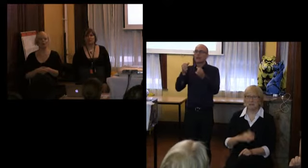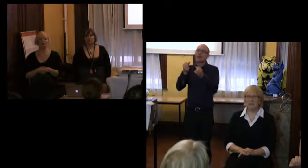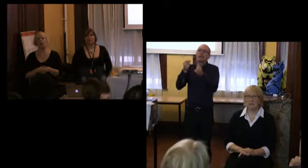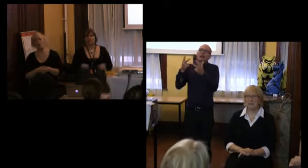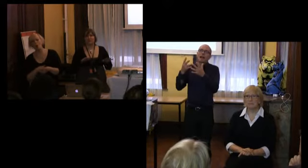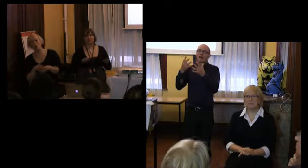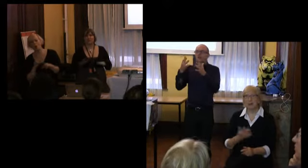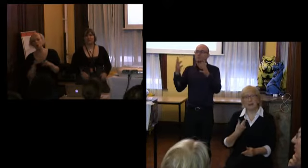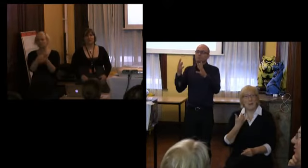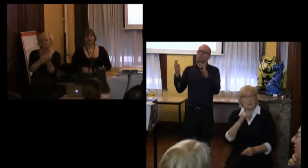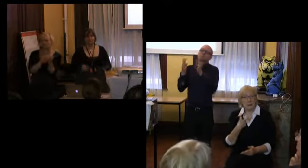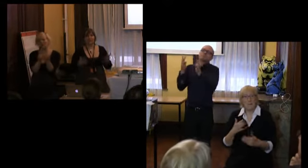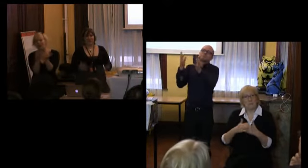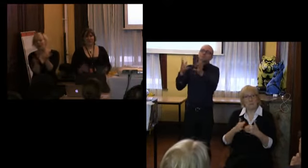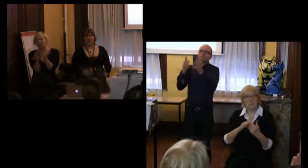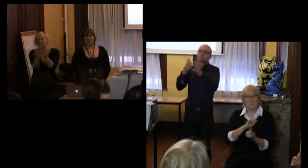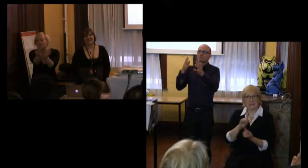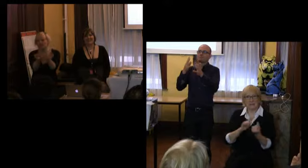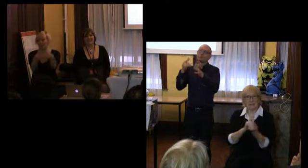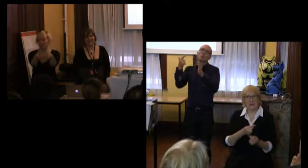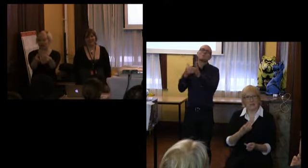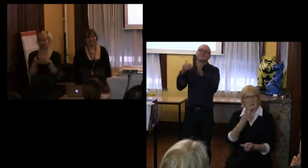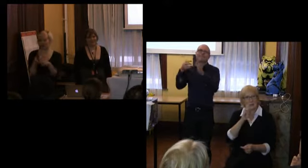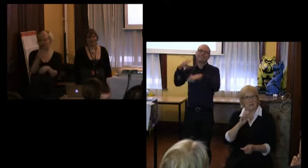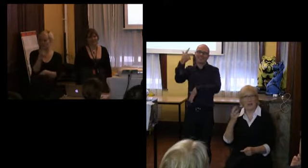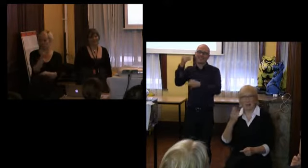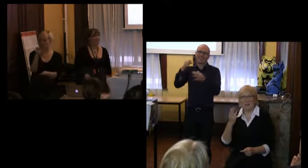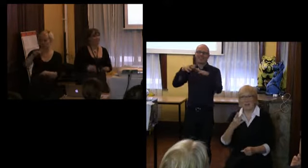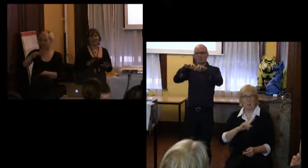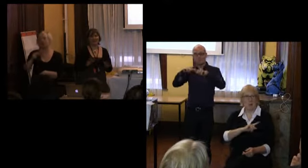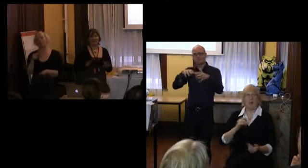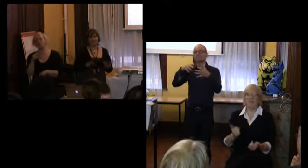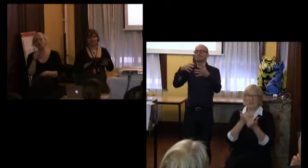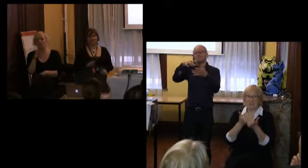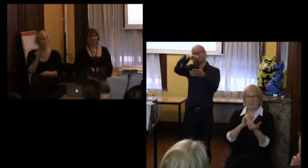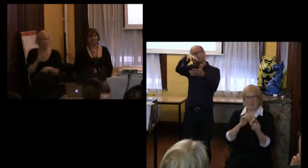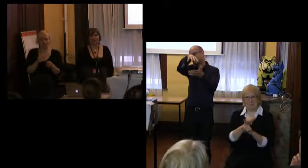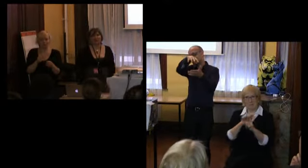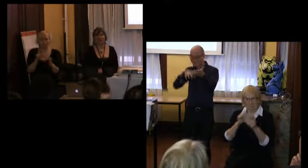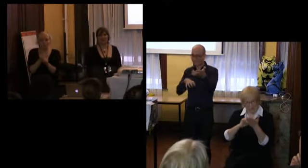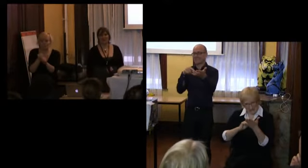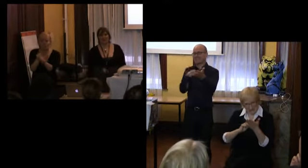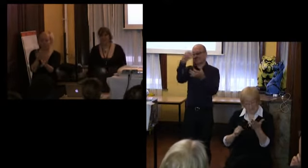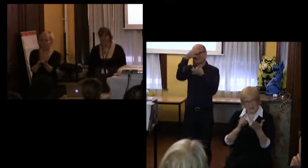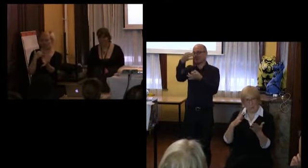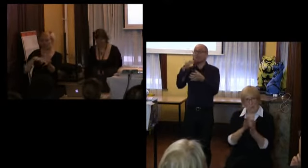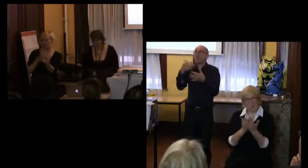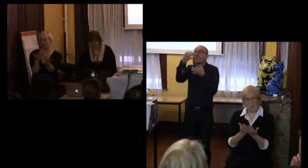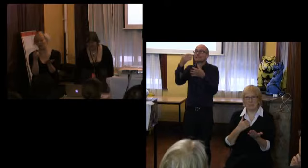meetings in 2013 to finish writing the white book. But we don't know for sure when and